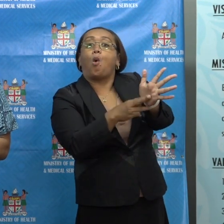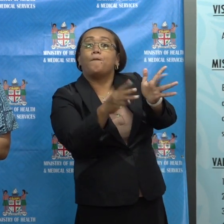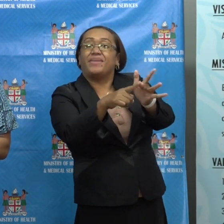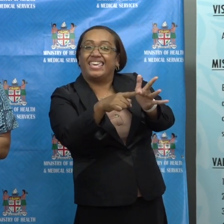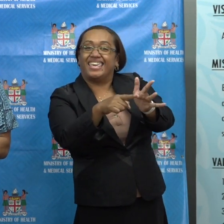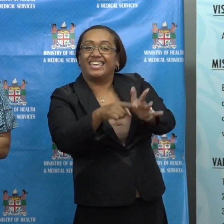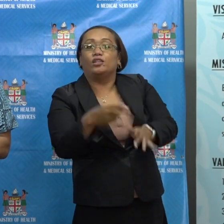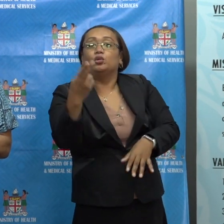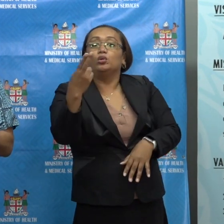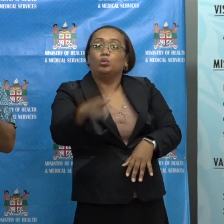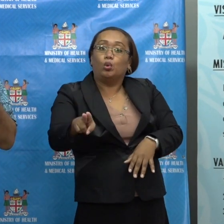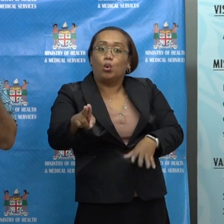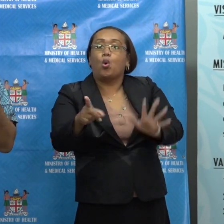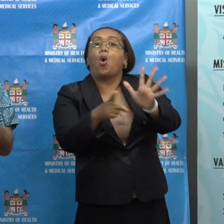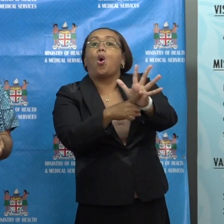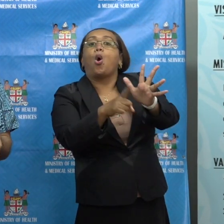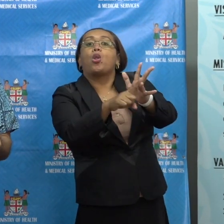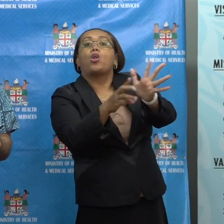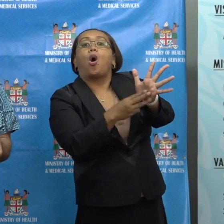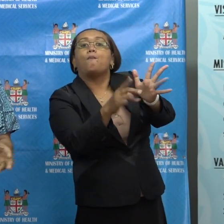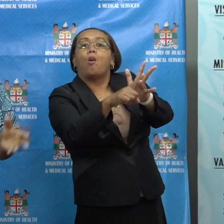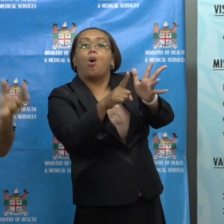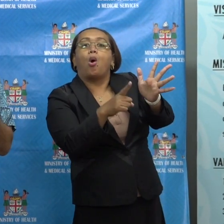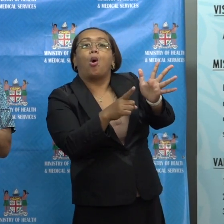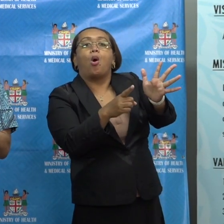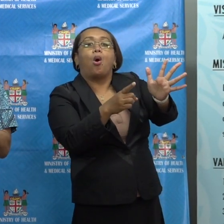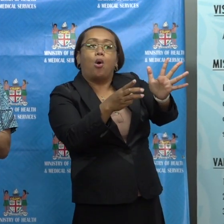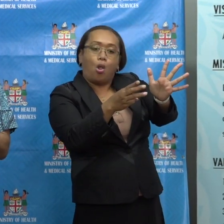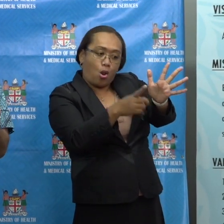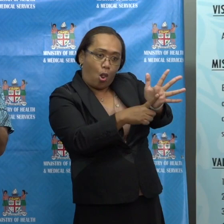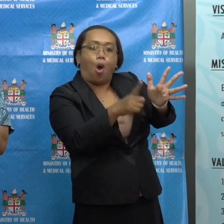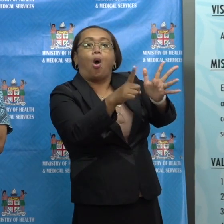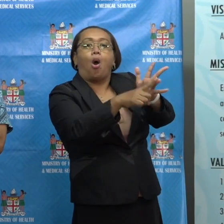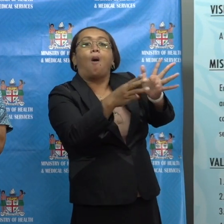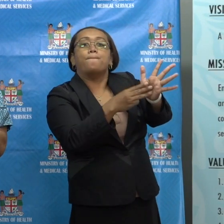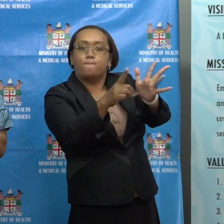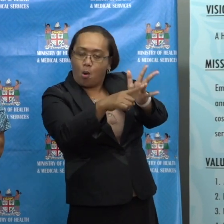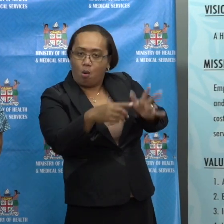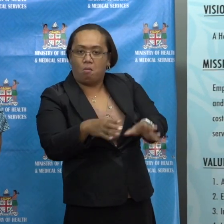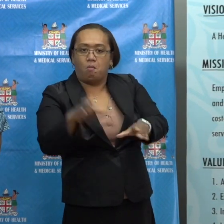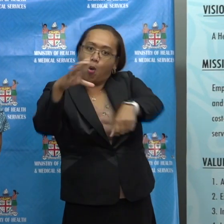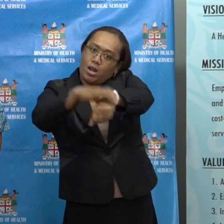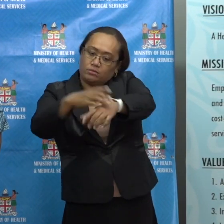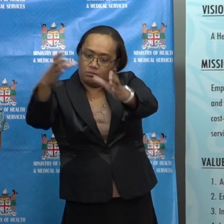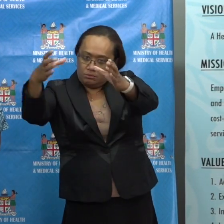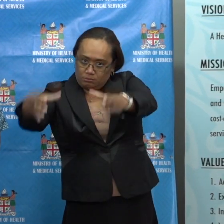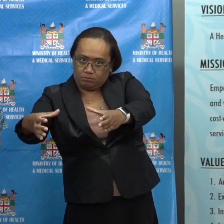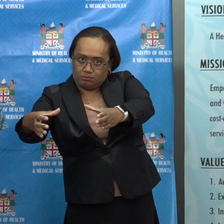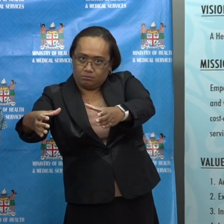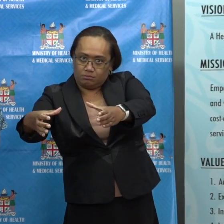Post, and then from Lomolomo Police Post to Nadila will be your Lotoka zone.